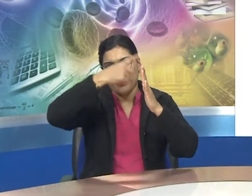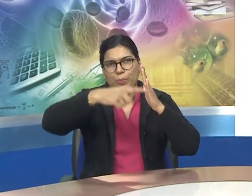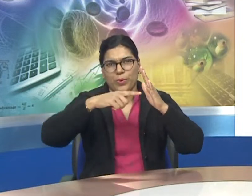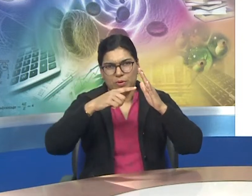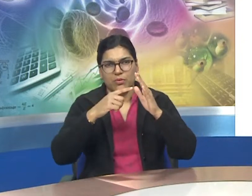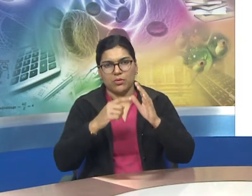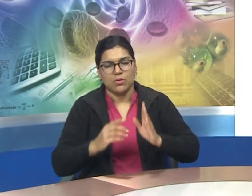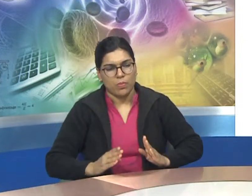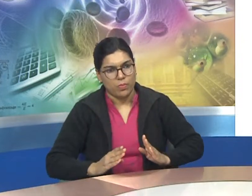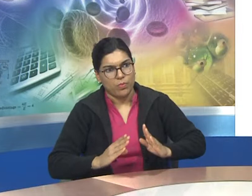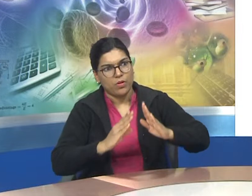Wind energy.